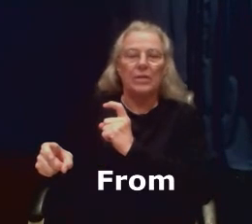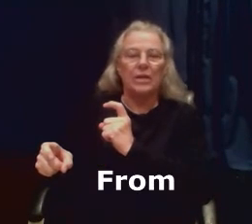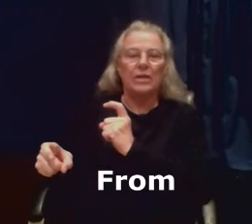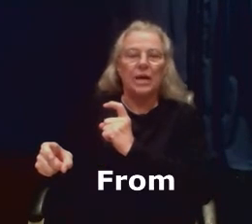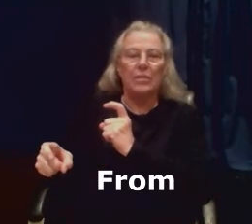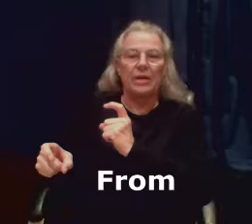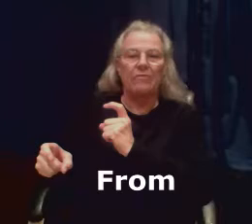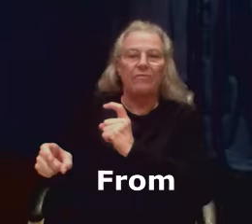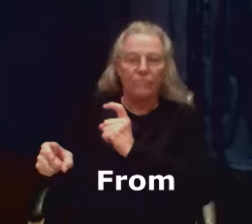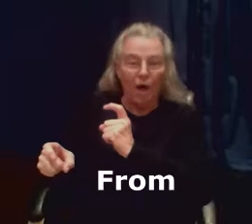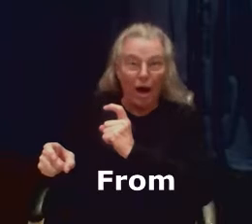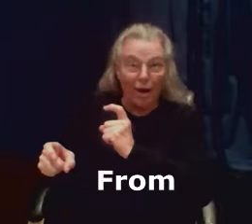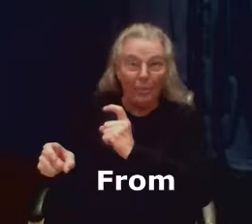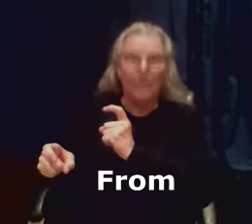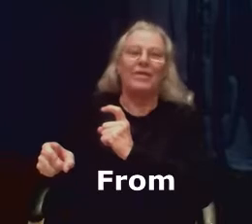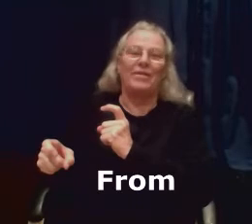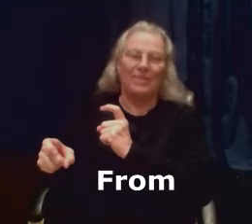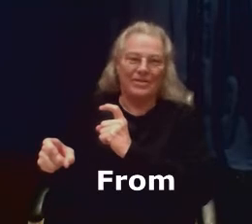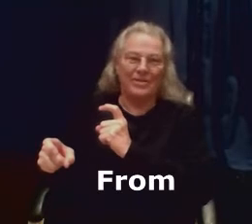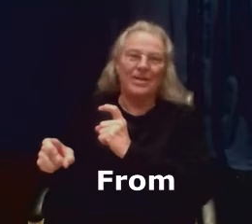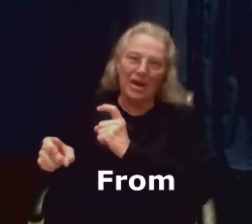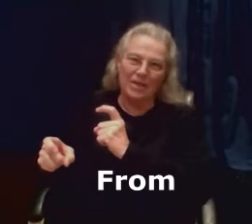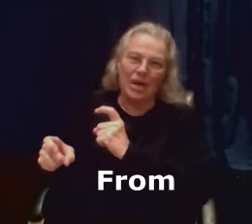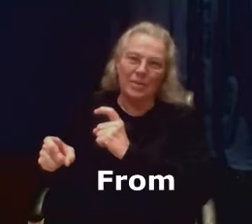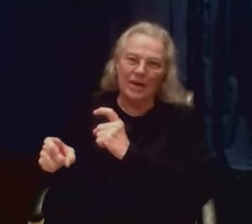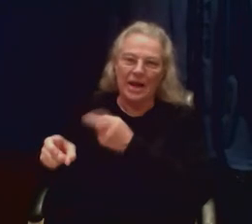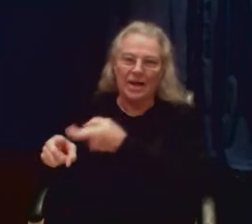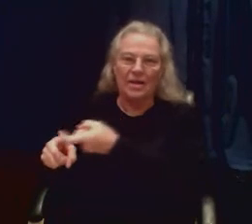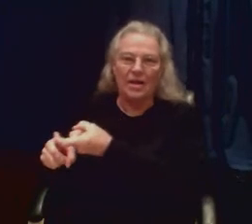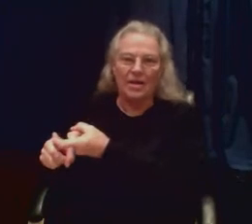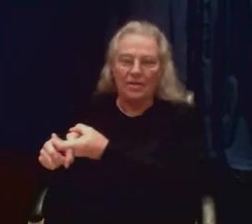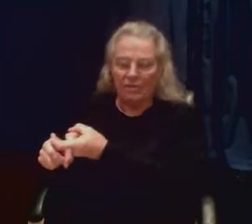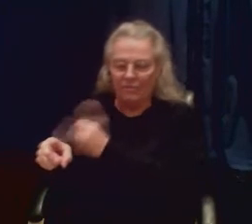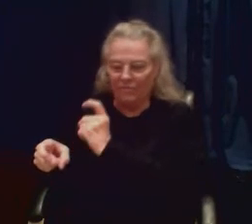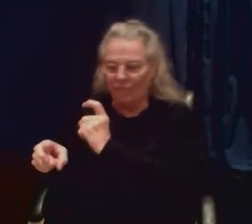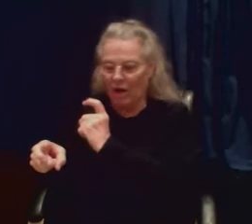dominant coming from the non-dominant hand. From.